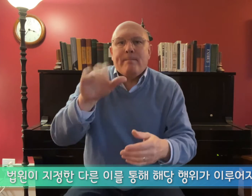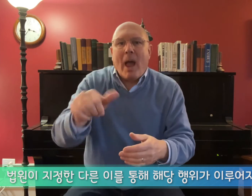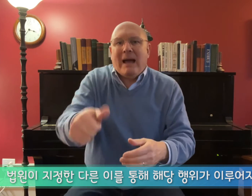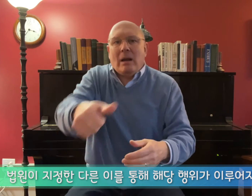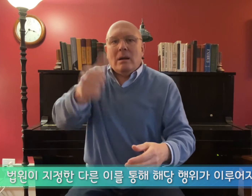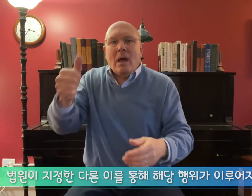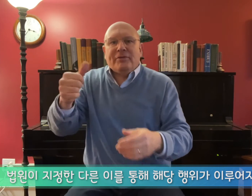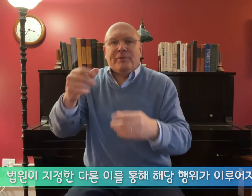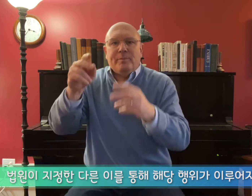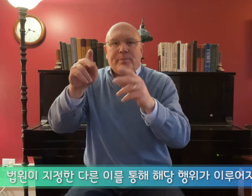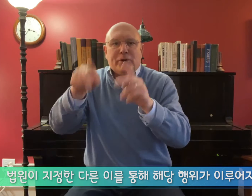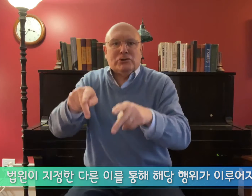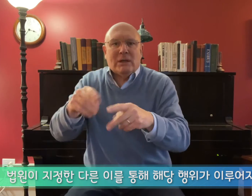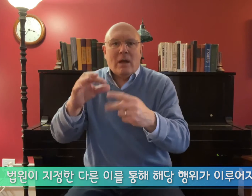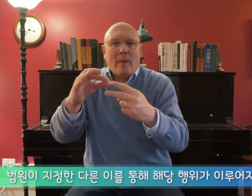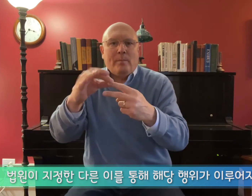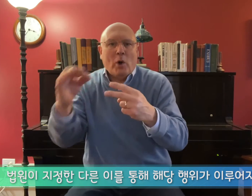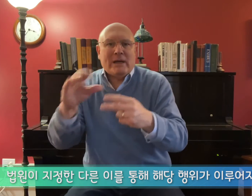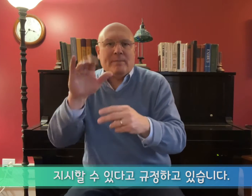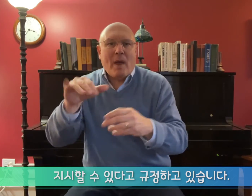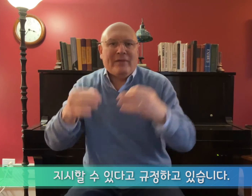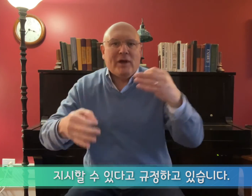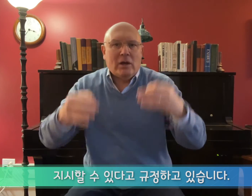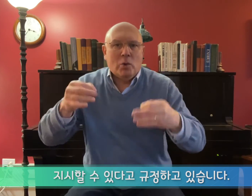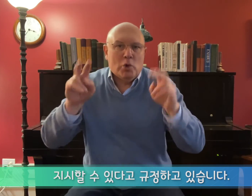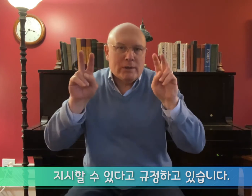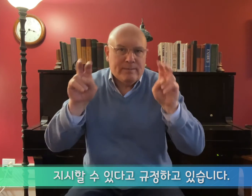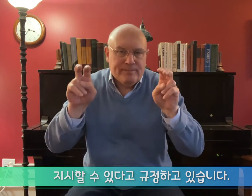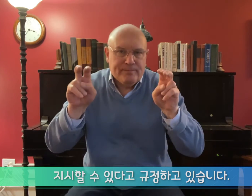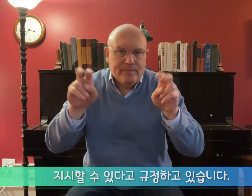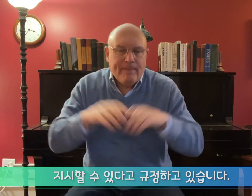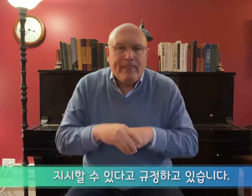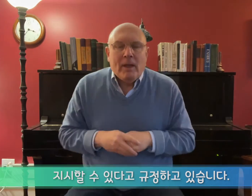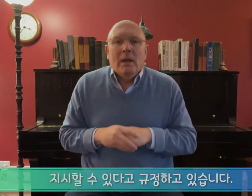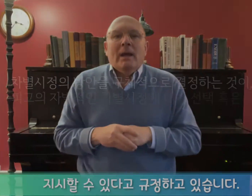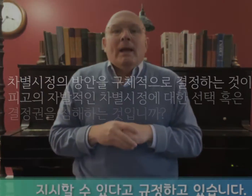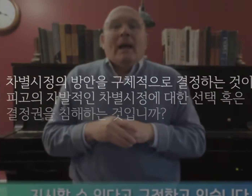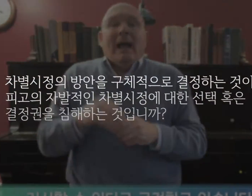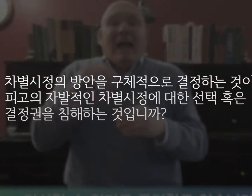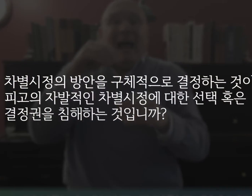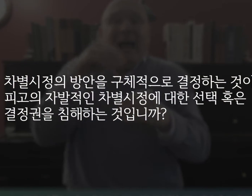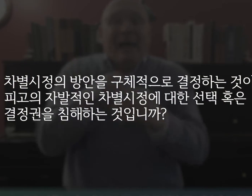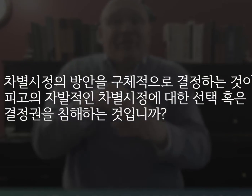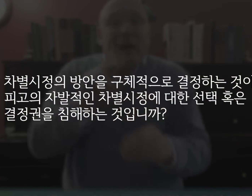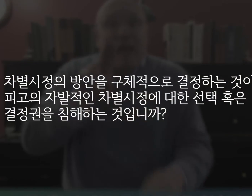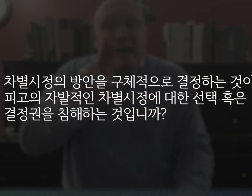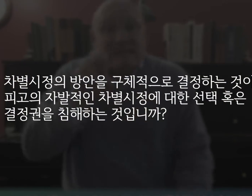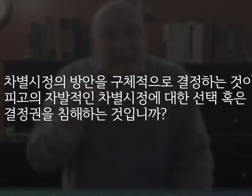expense by another person appointed by the court, end quote.